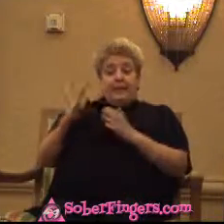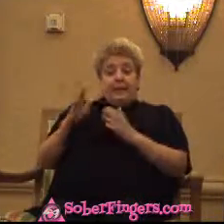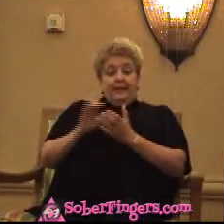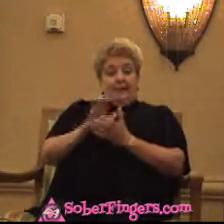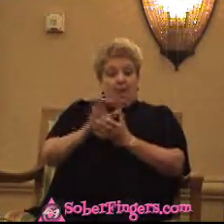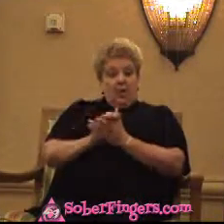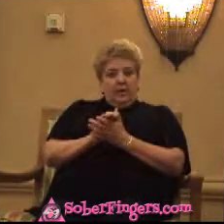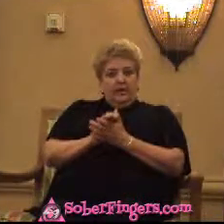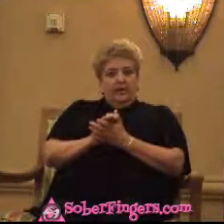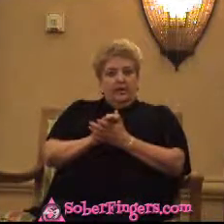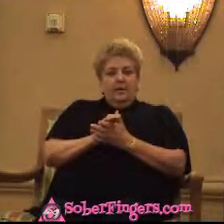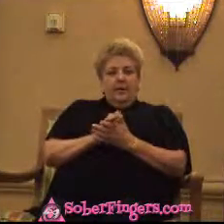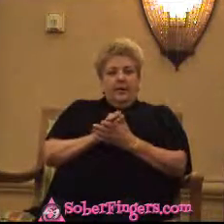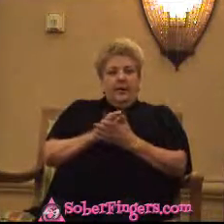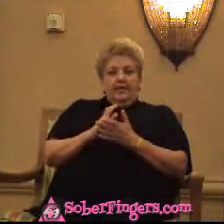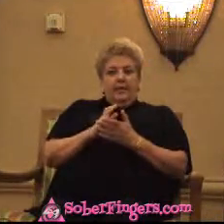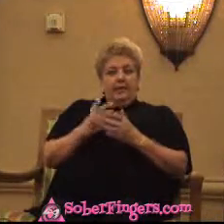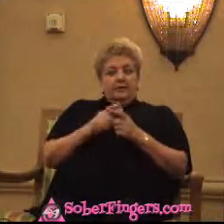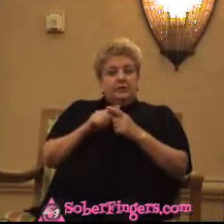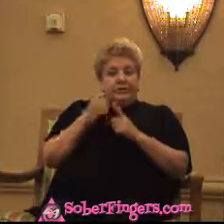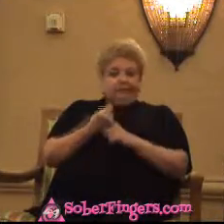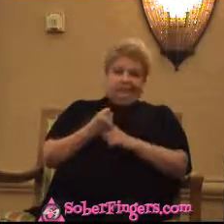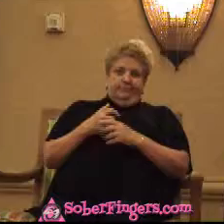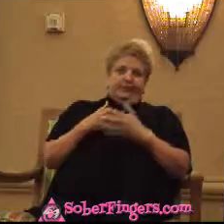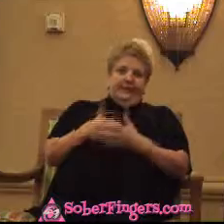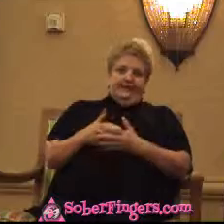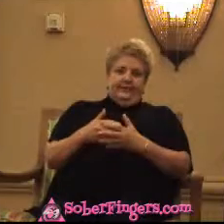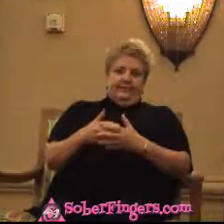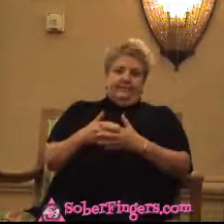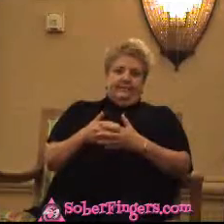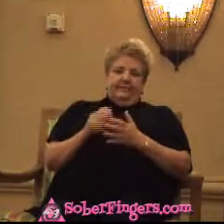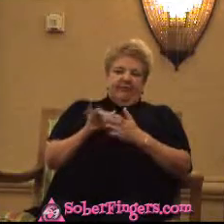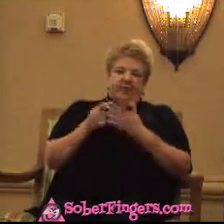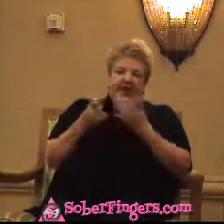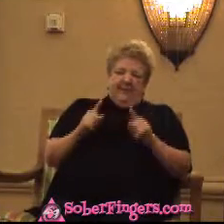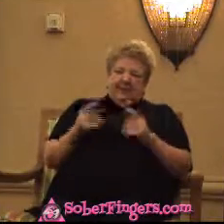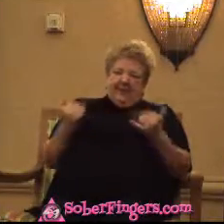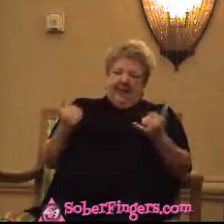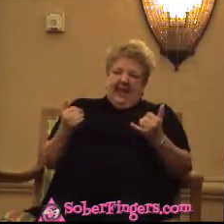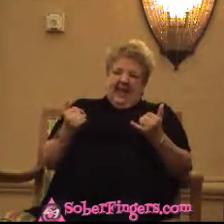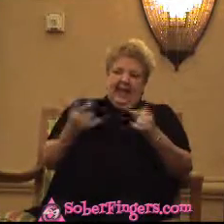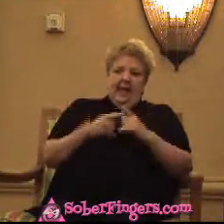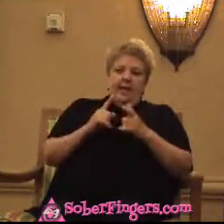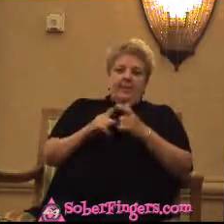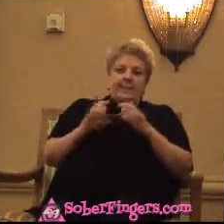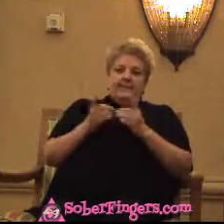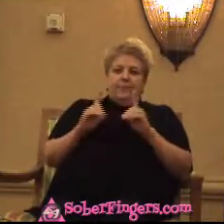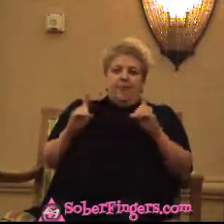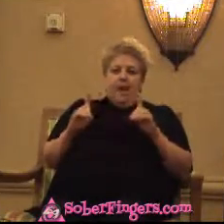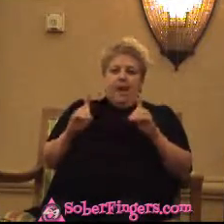do it nowadays. And then they broke up because she got loaded, and she had a son, and we had to take that boy away from